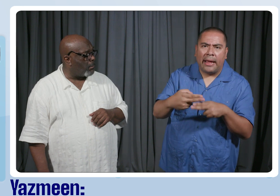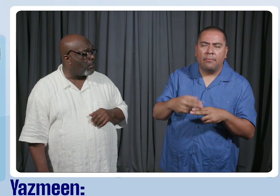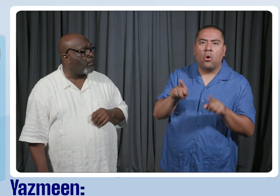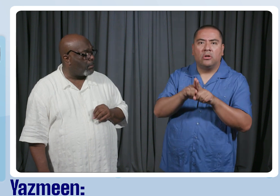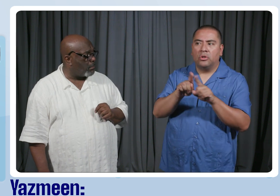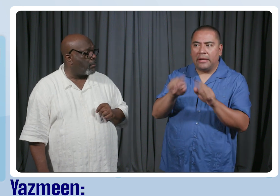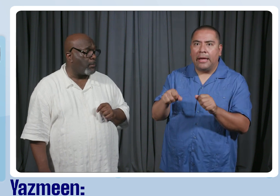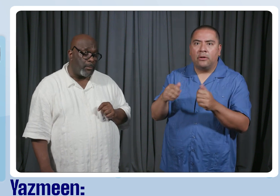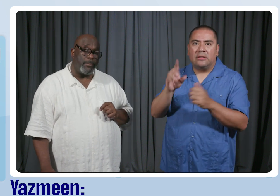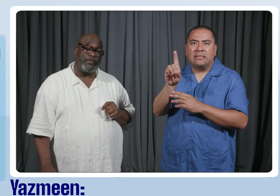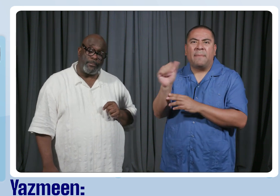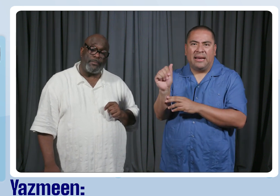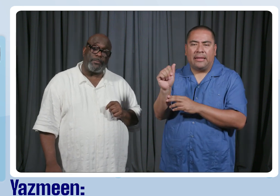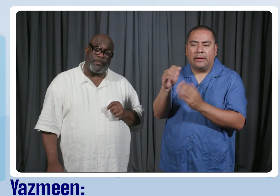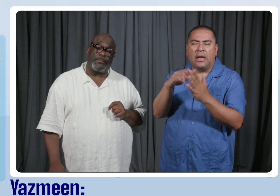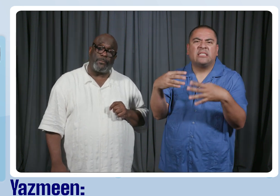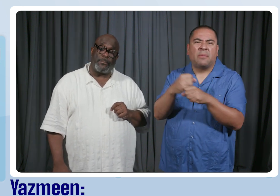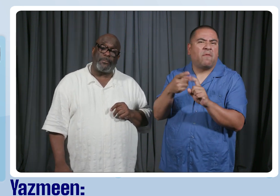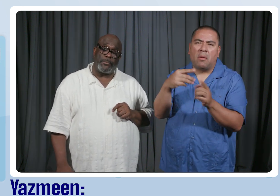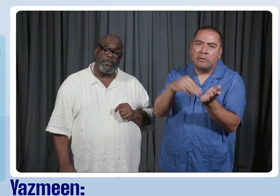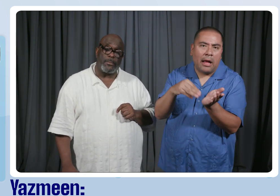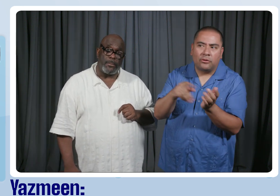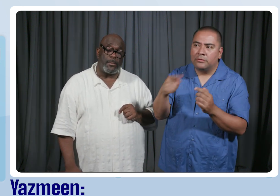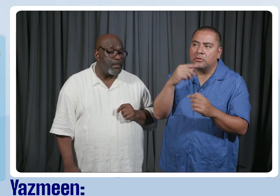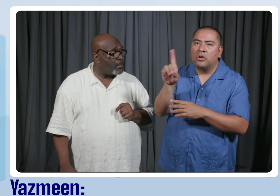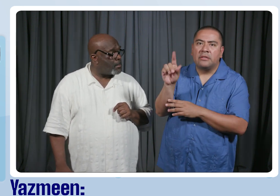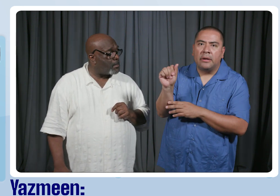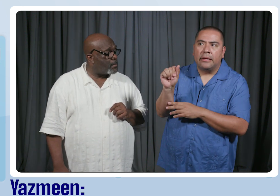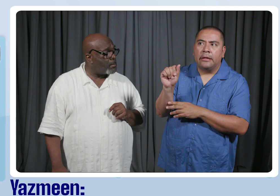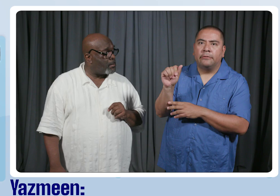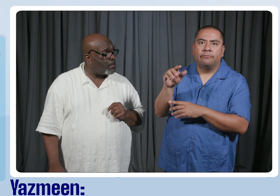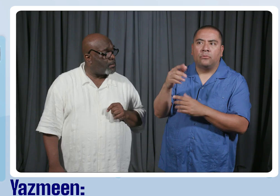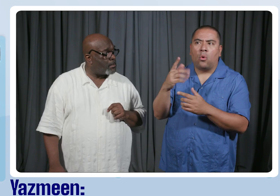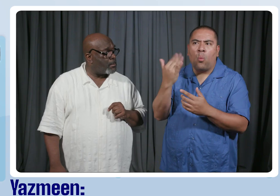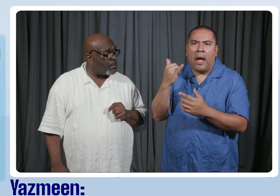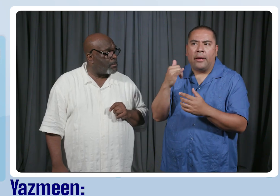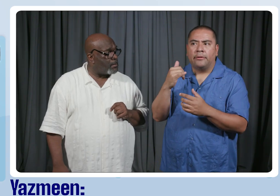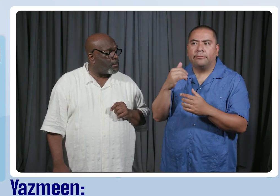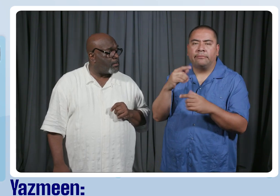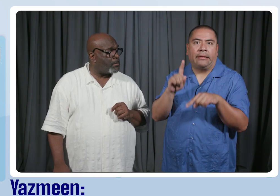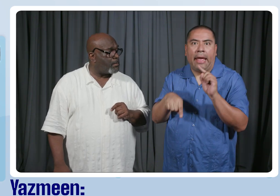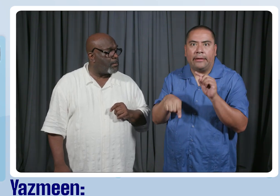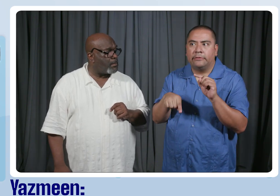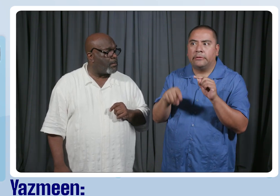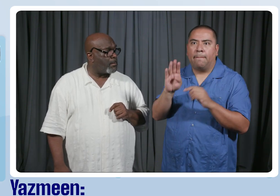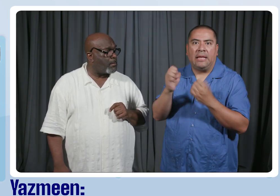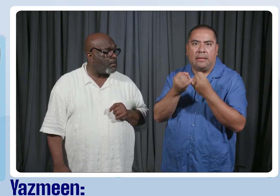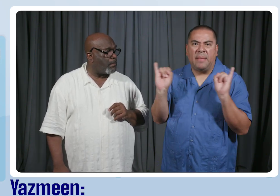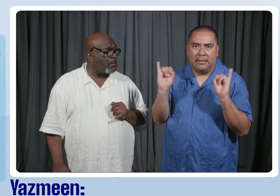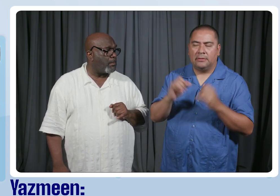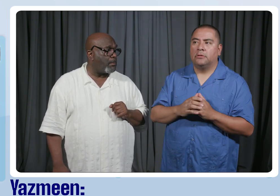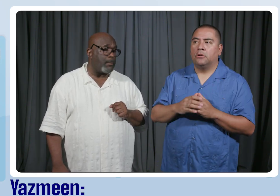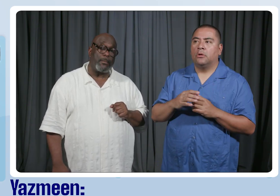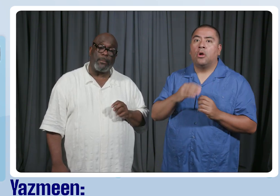also go along with the disability, a summary from the doctor saying their disability condition and what's preventing them from being able to be independent.